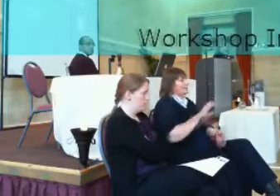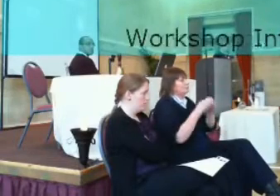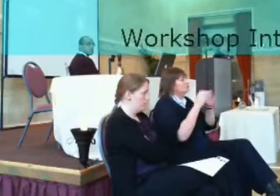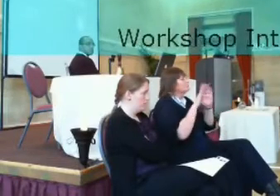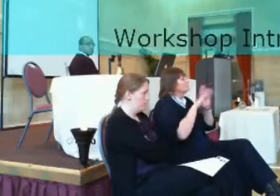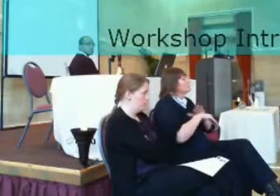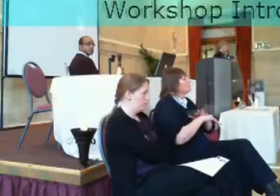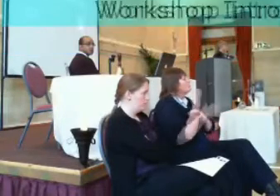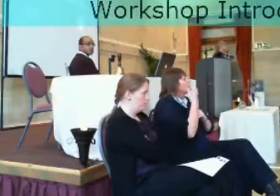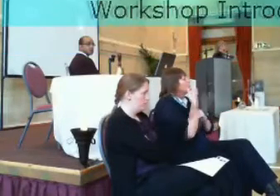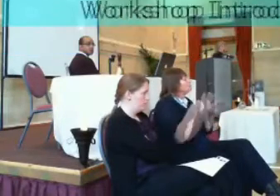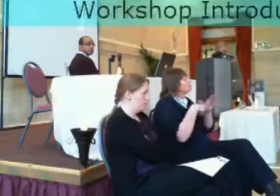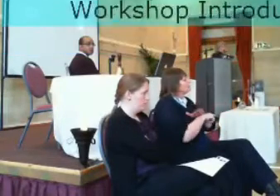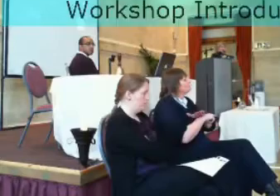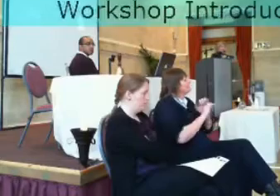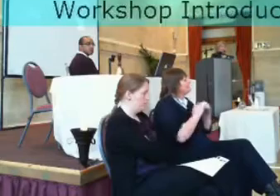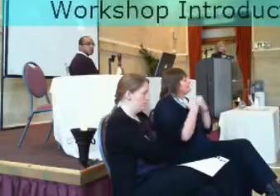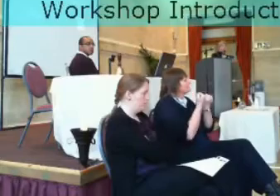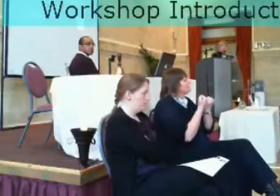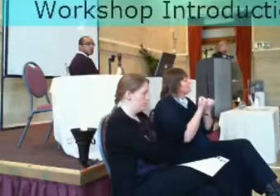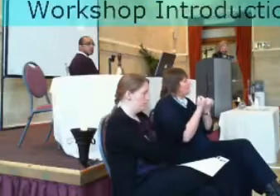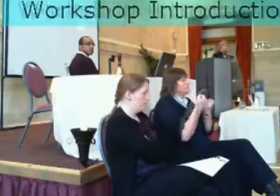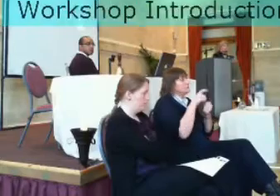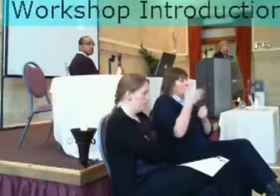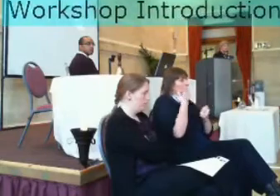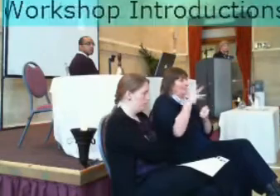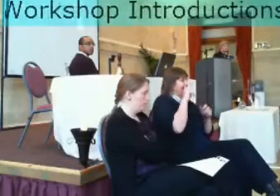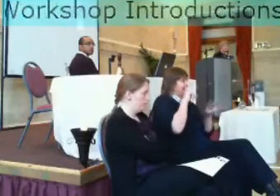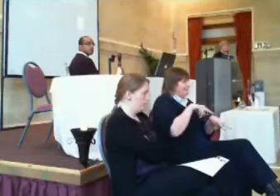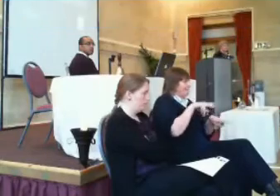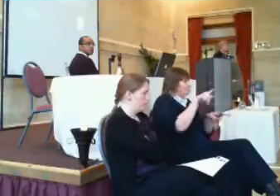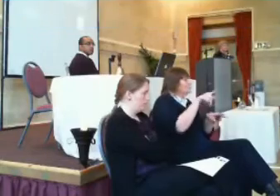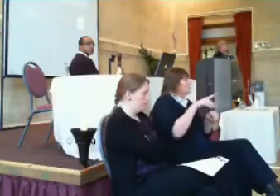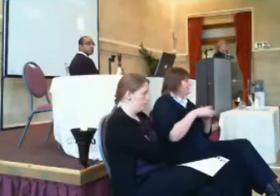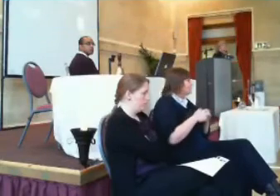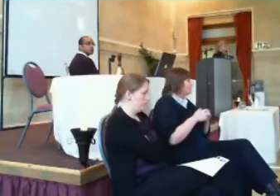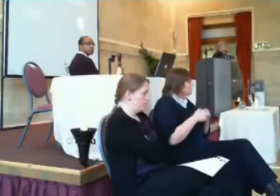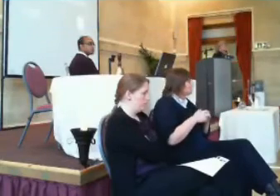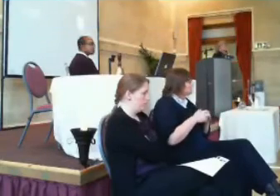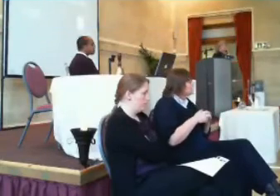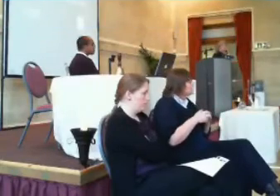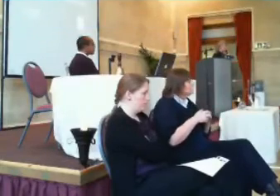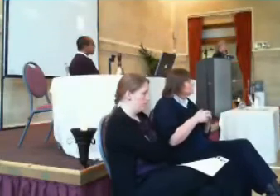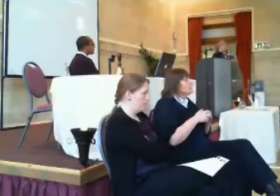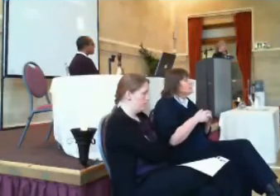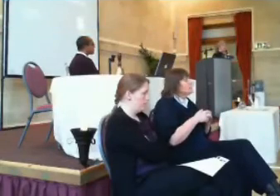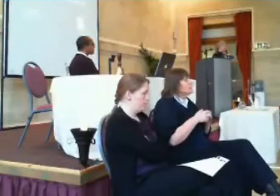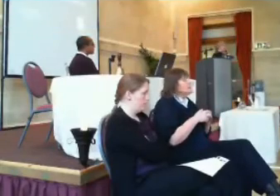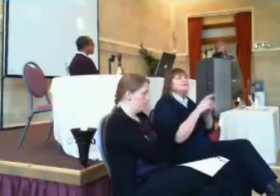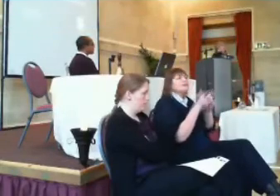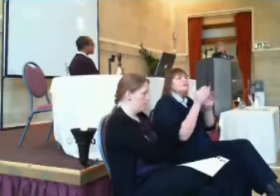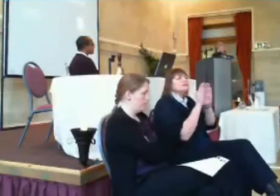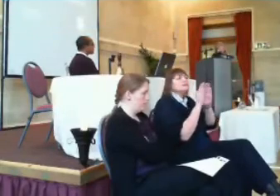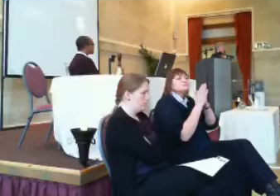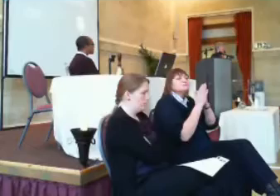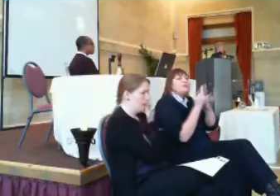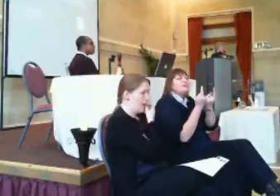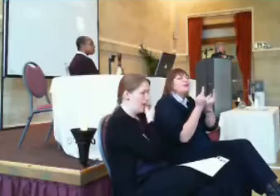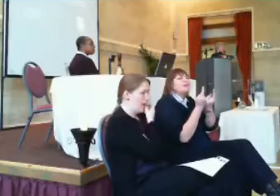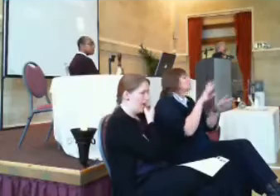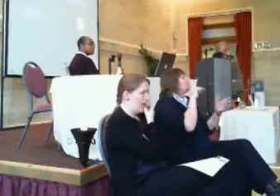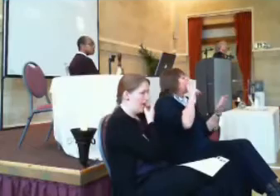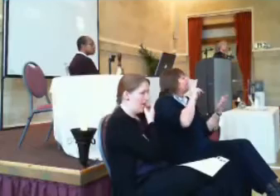Jewish Refugees. And please do have a little peruse and a little look, and there are also some smaller editions that are available for you